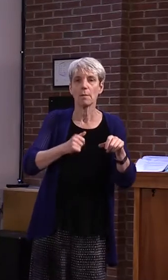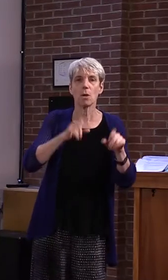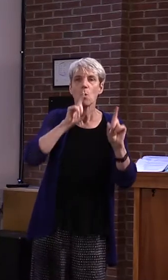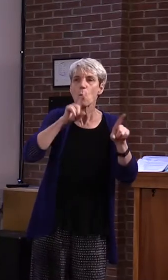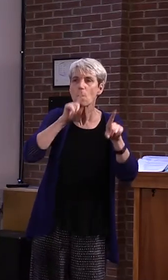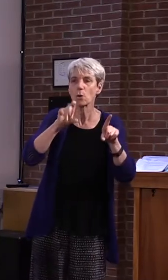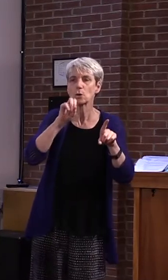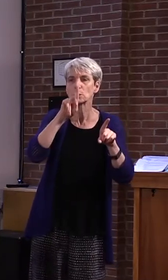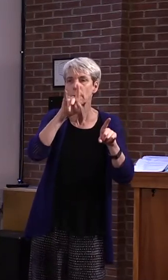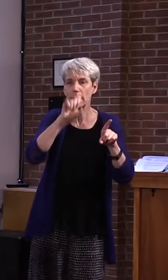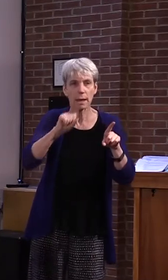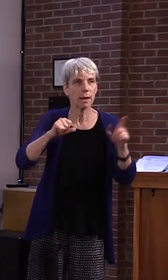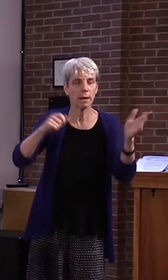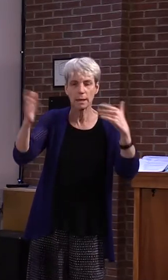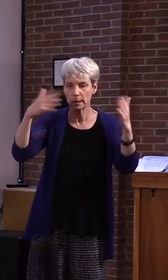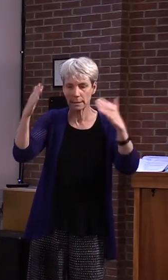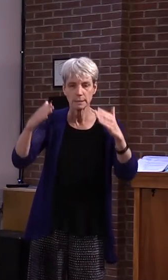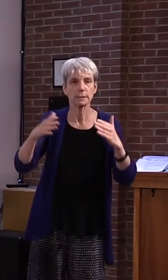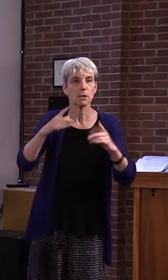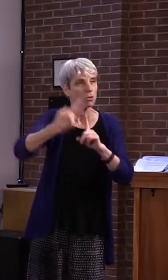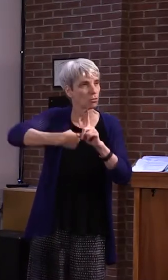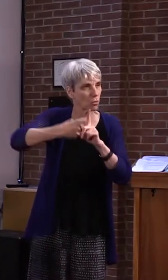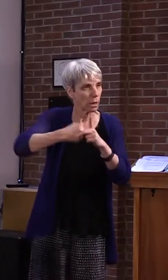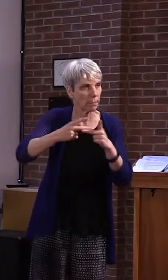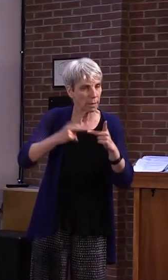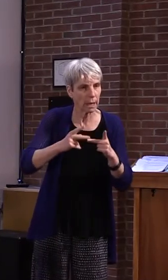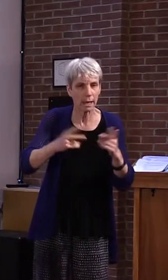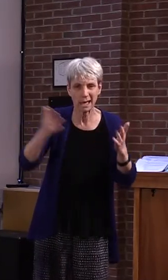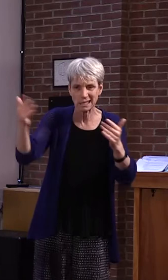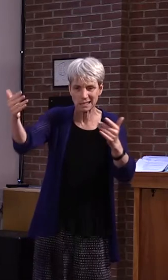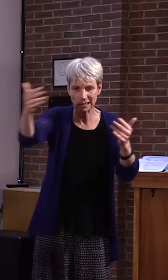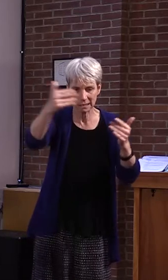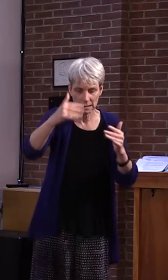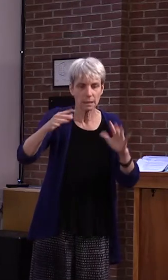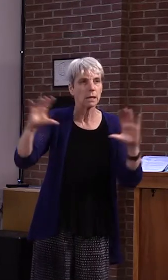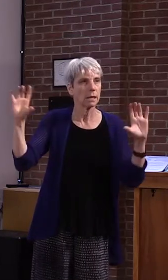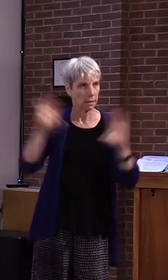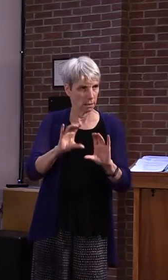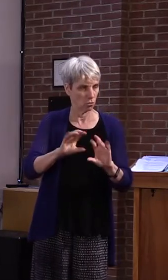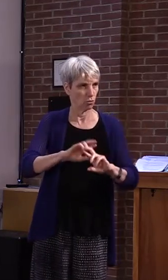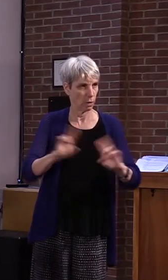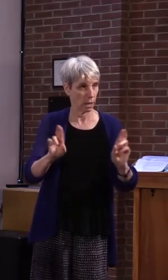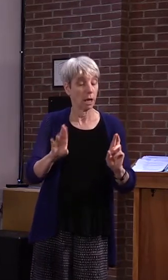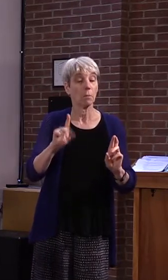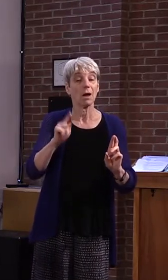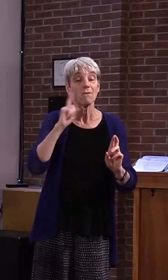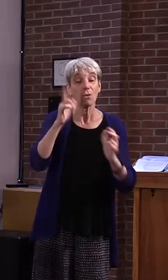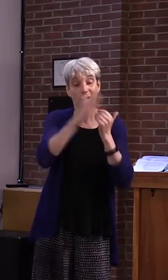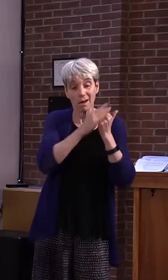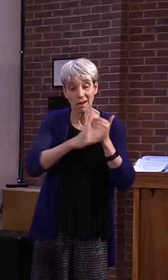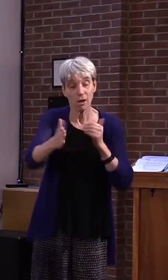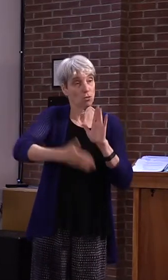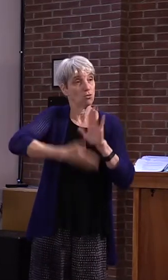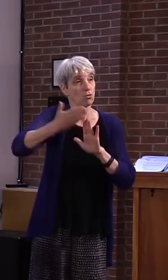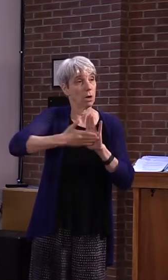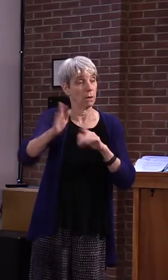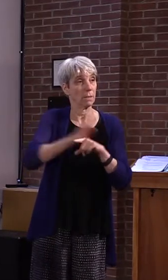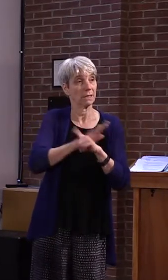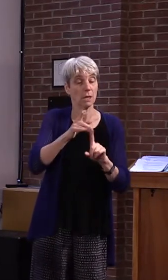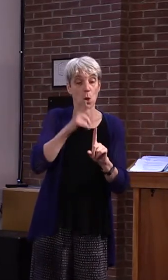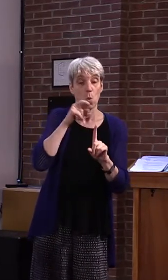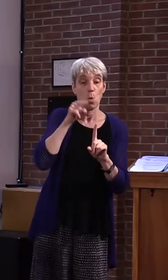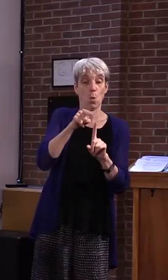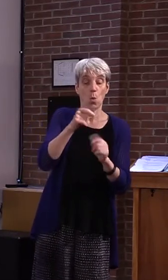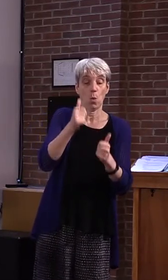the startup costs, the rent, making sure there's different things there. On the operational cost, that's up to the